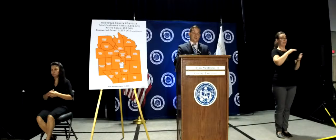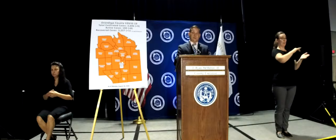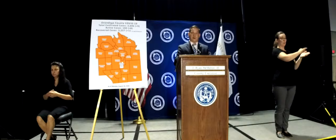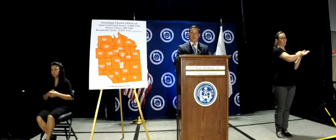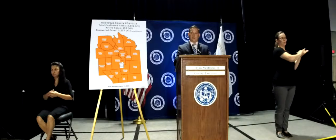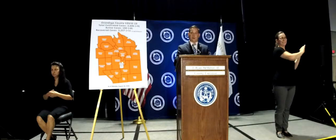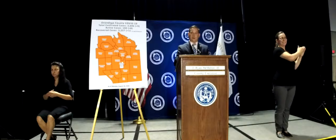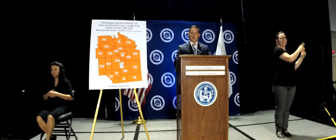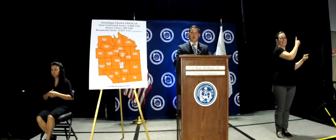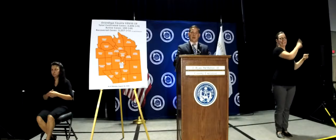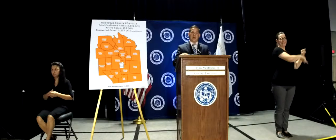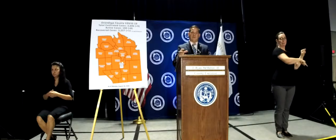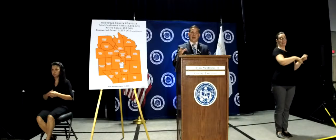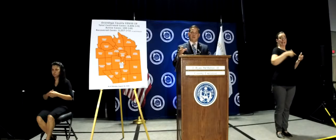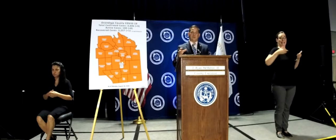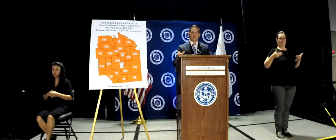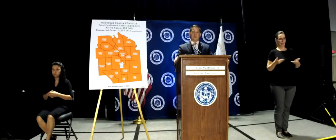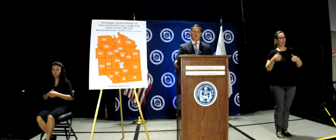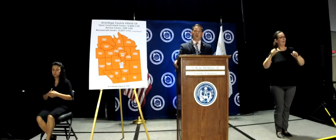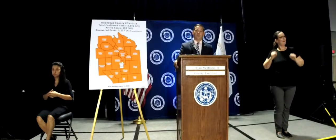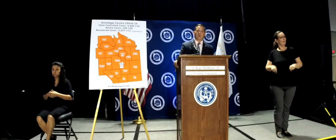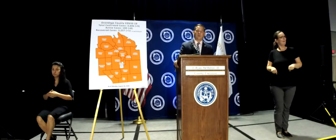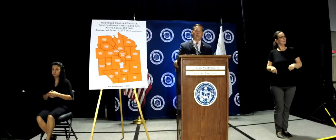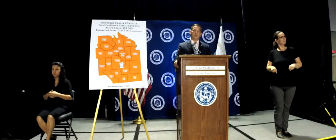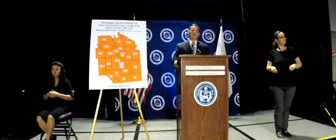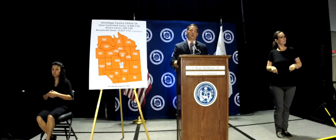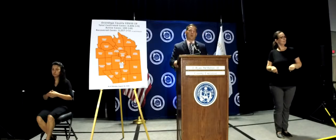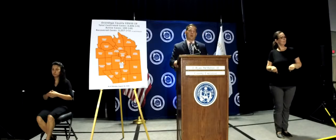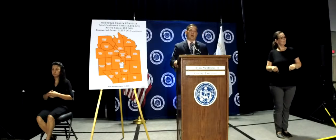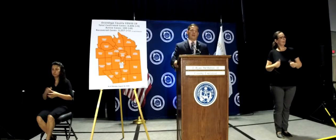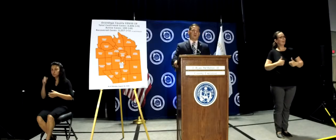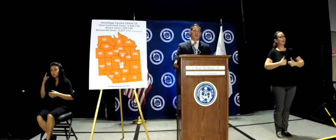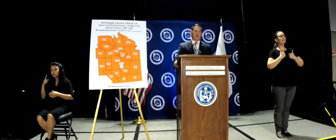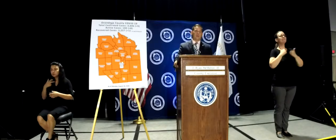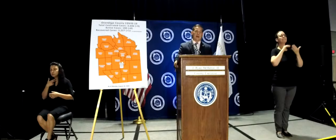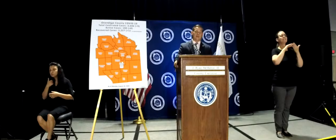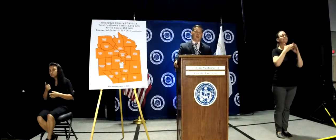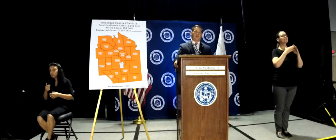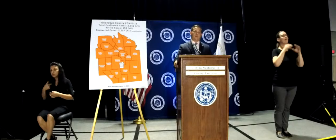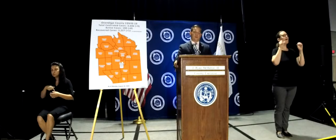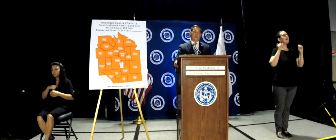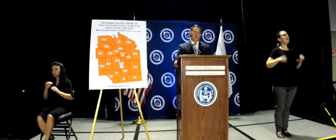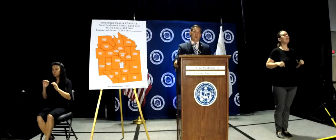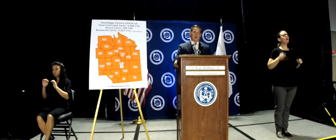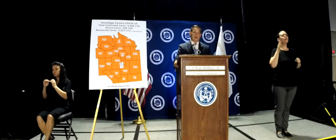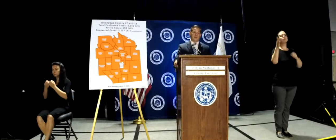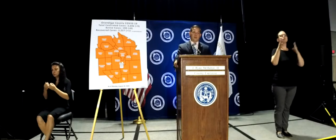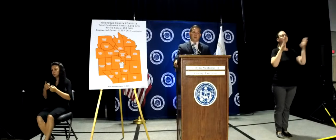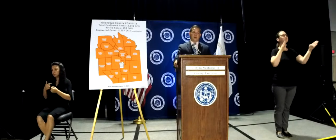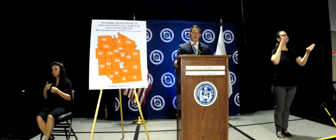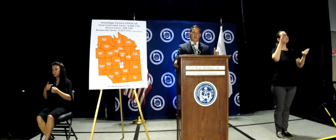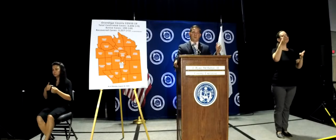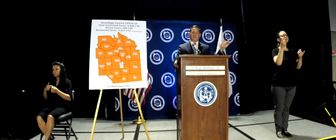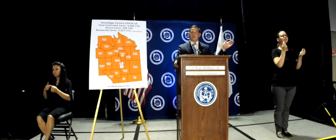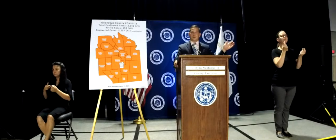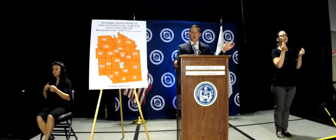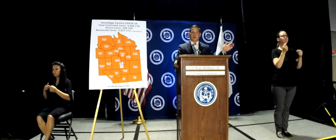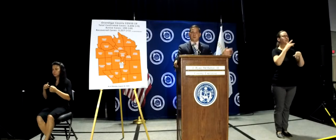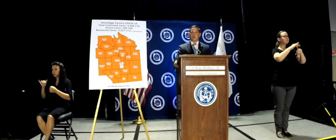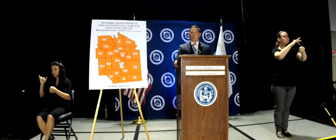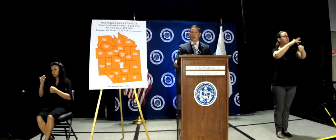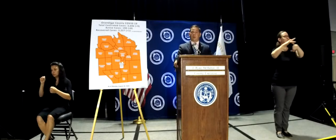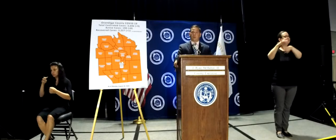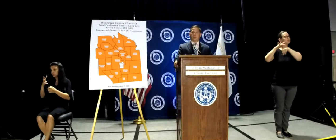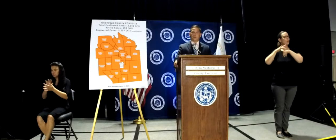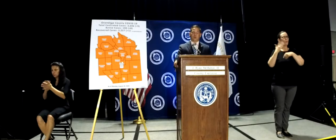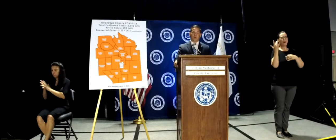in a downtown here and have that city and urban environment. So I think we have a lot to offer, and I think Business Insider